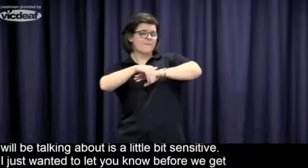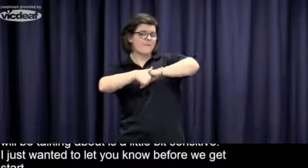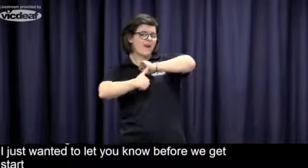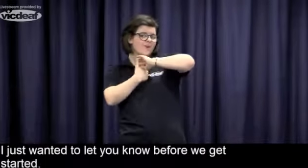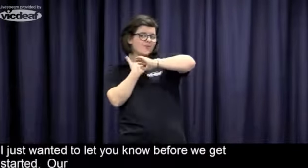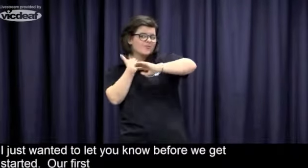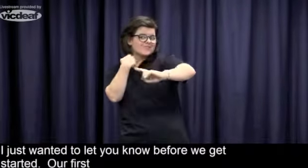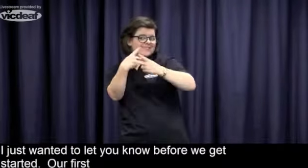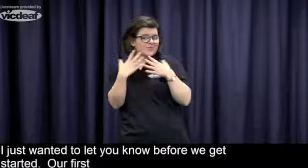presenter